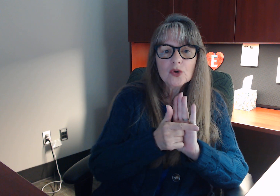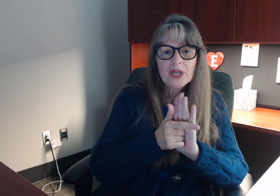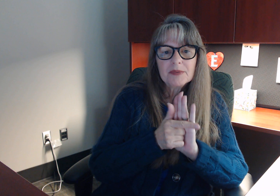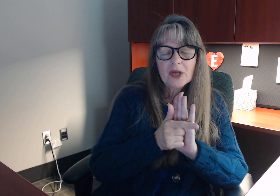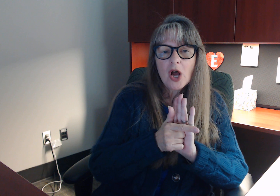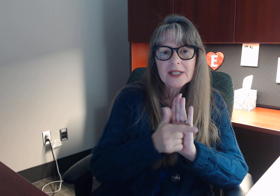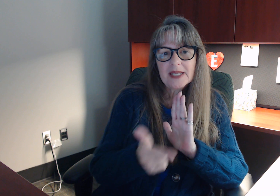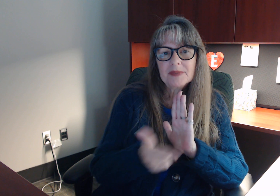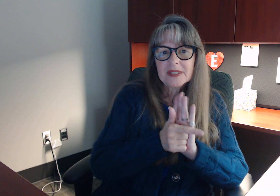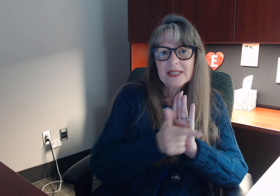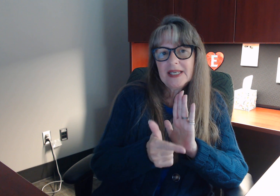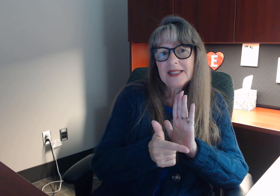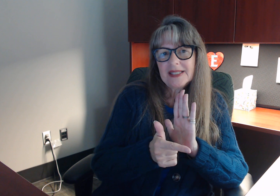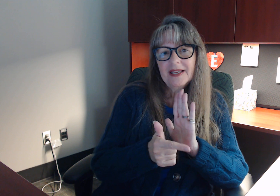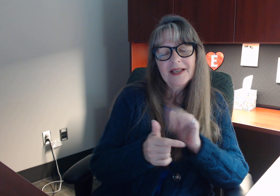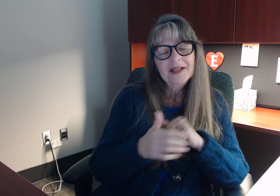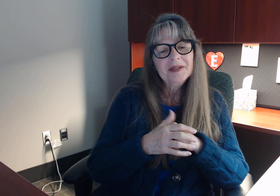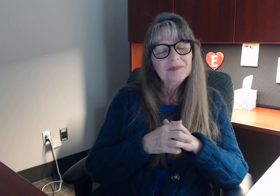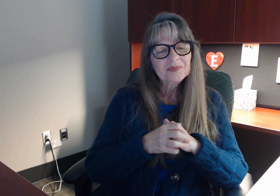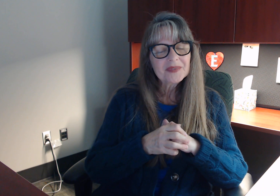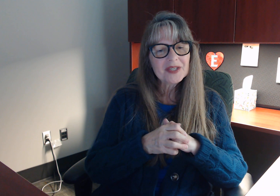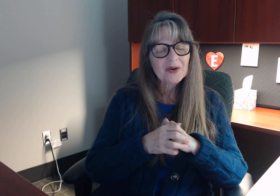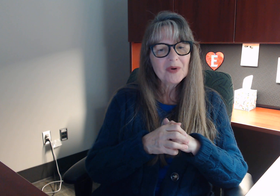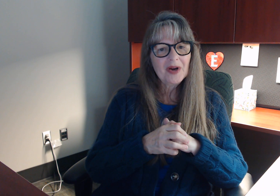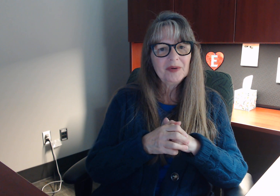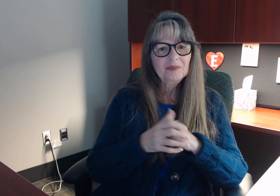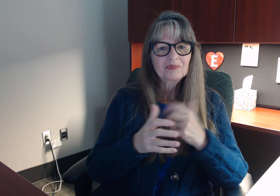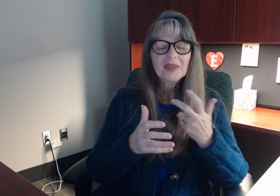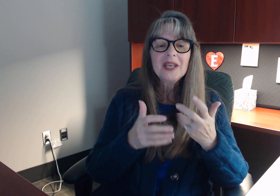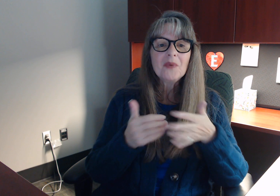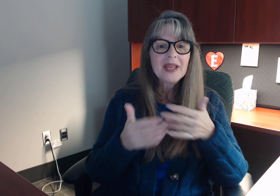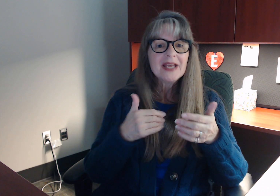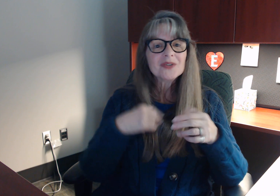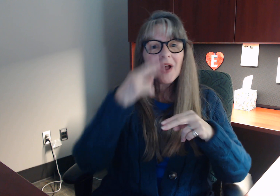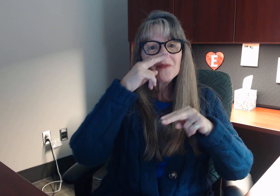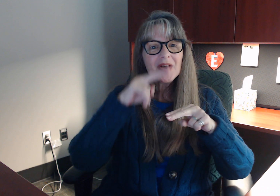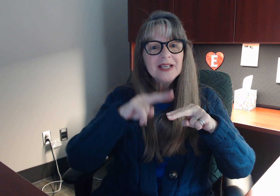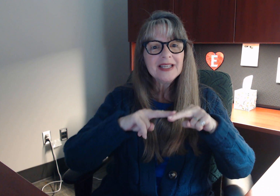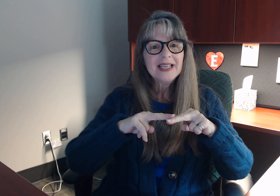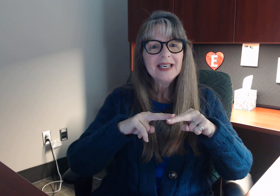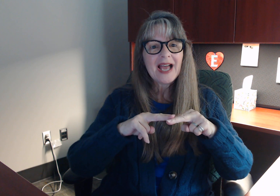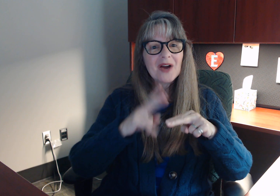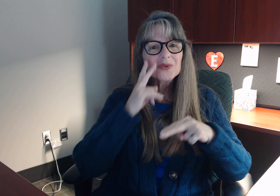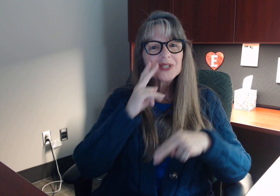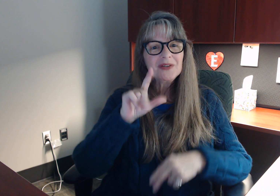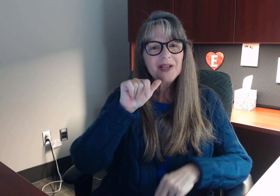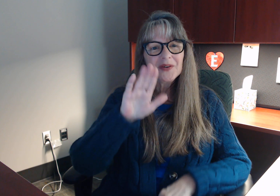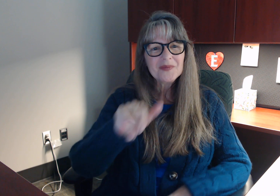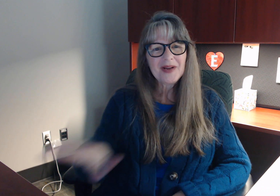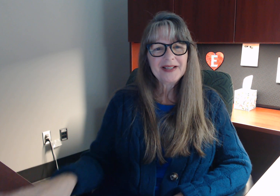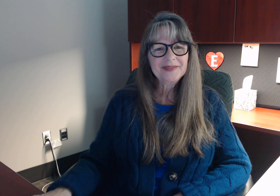types of concepts is this. So anyway, so have fun, and I will see you later. Bye.